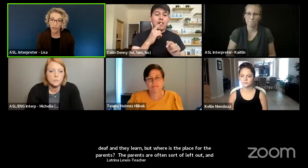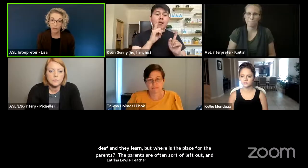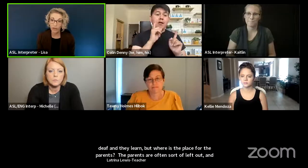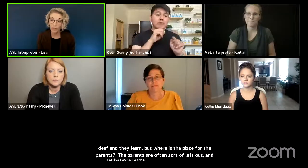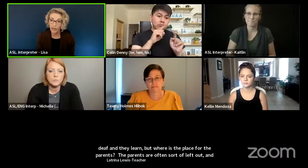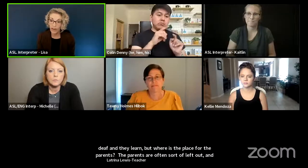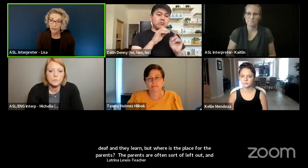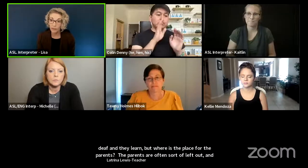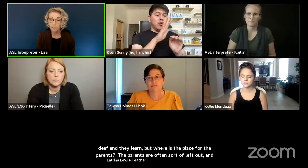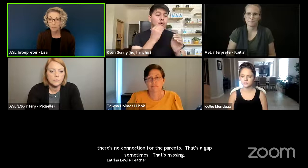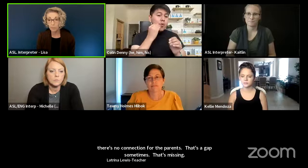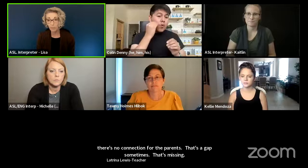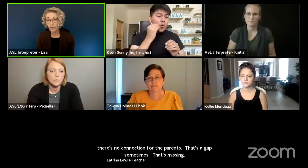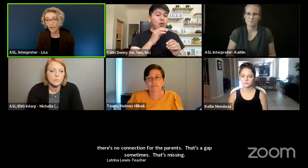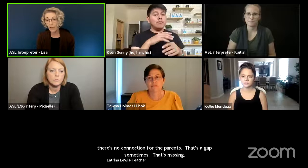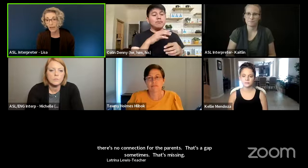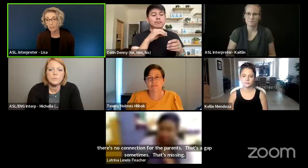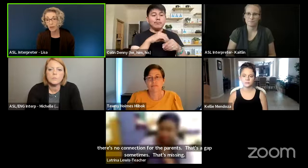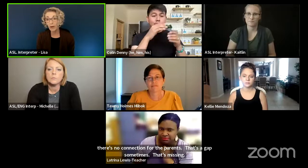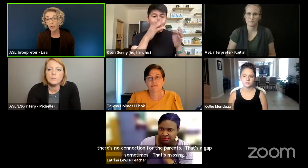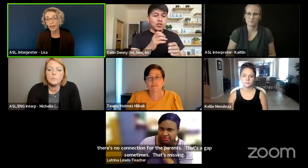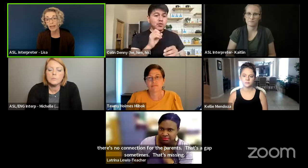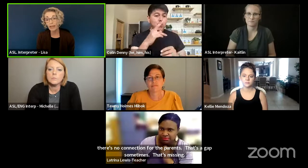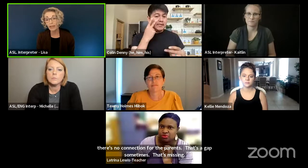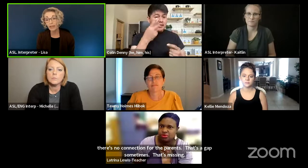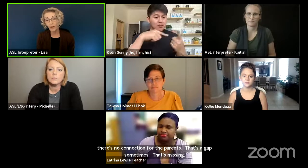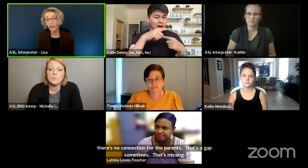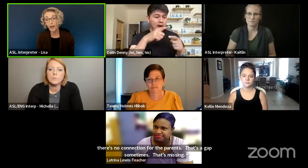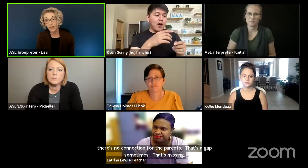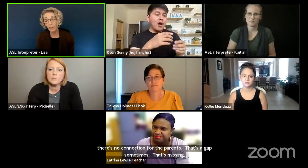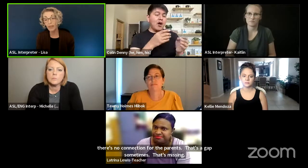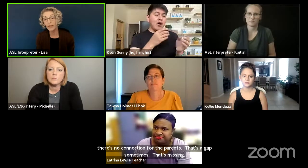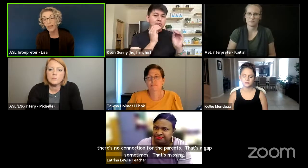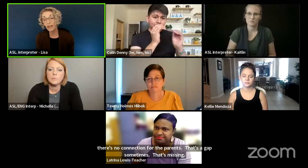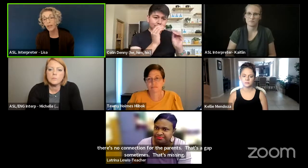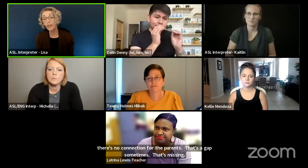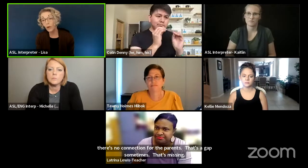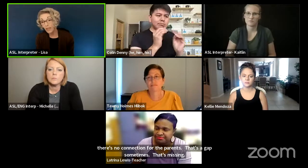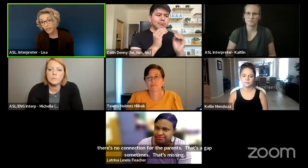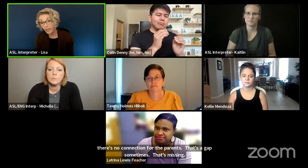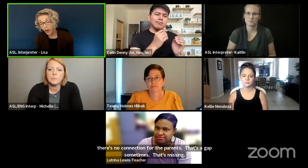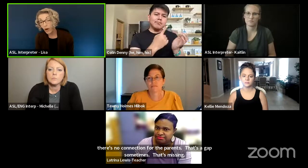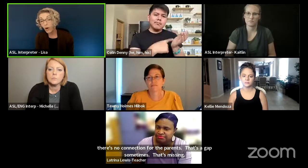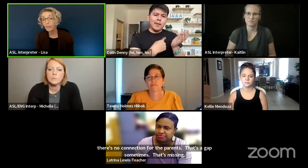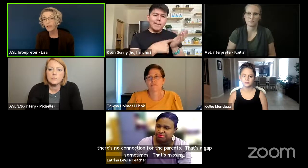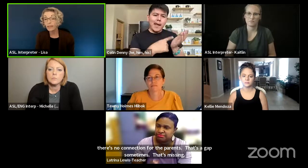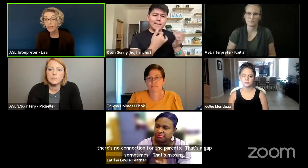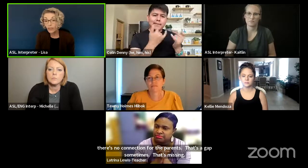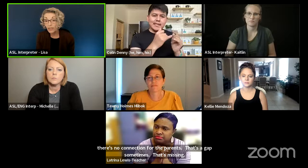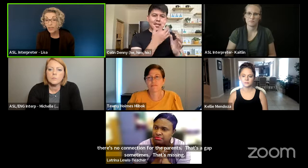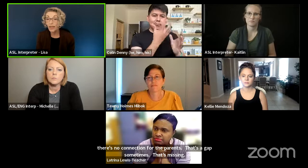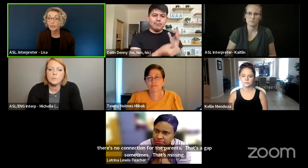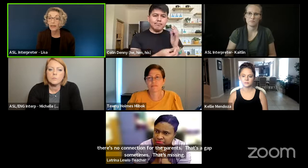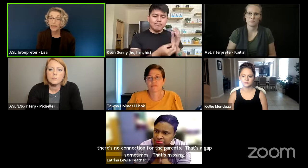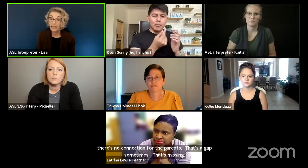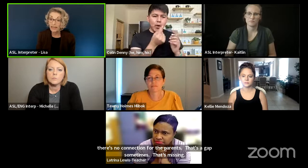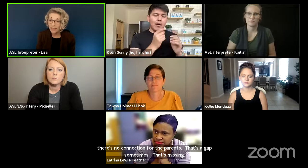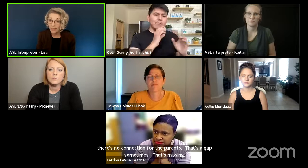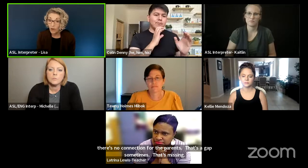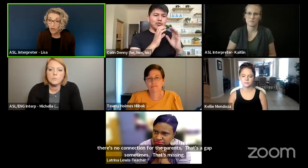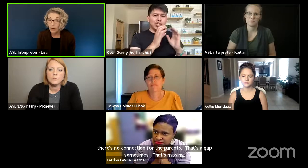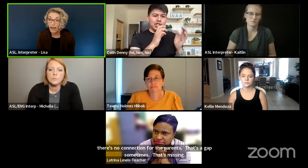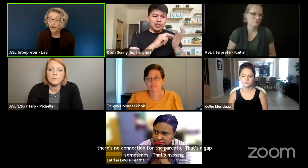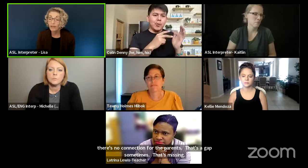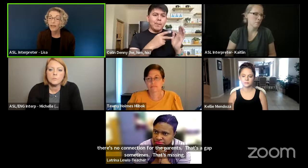go to the schools for the deaf. But when they, if you have someone that goes into the home, that teaches them, that they